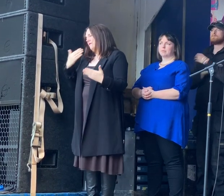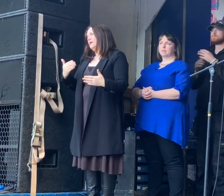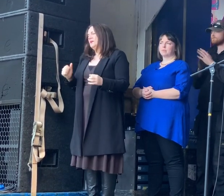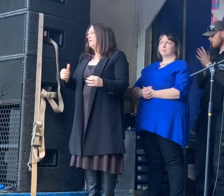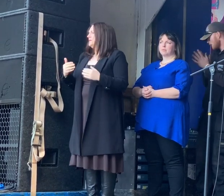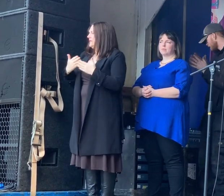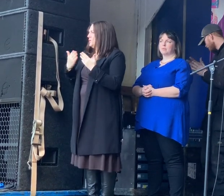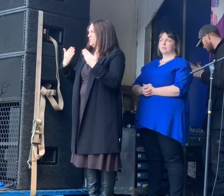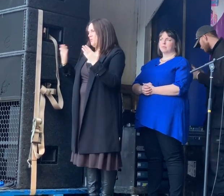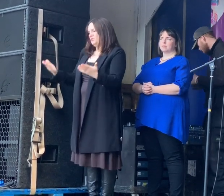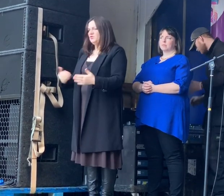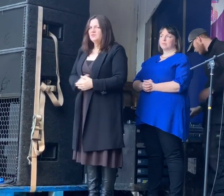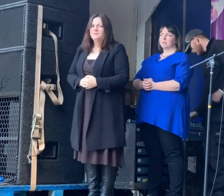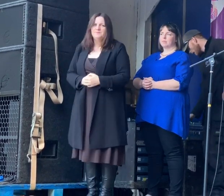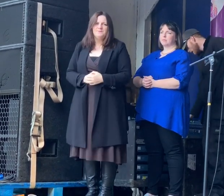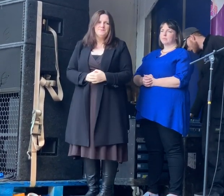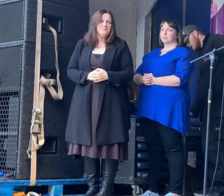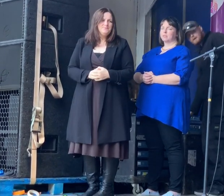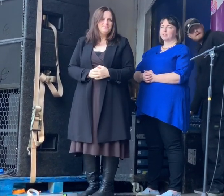much.